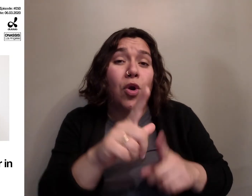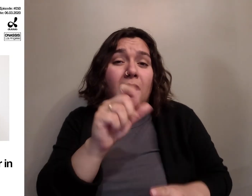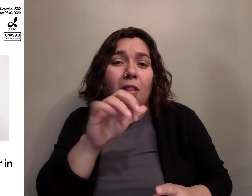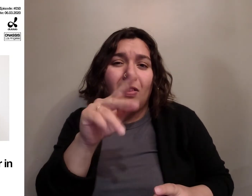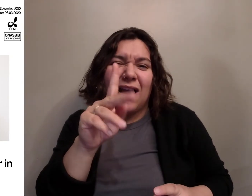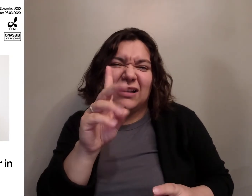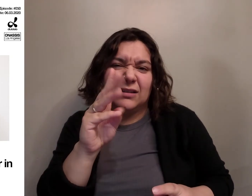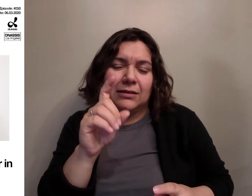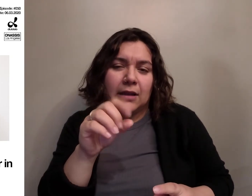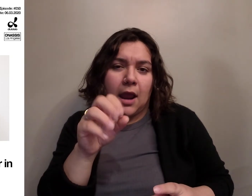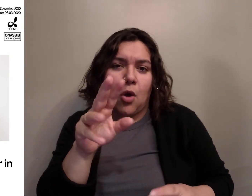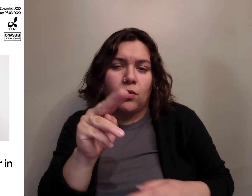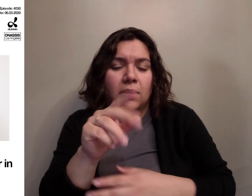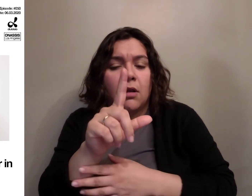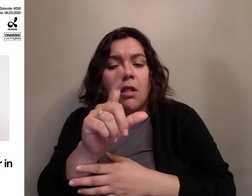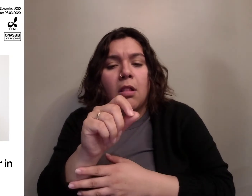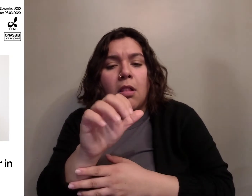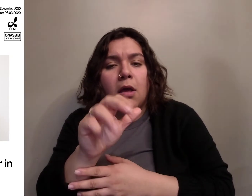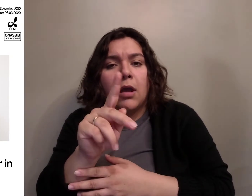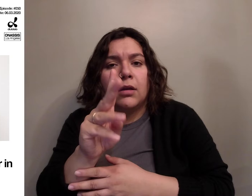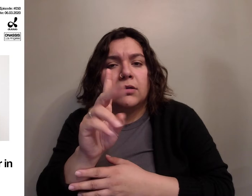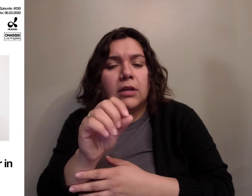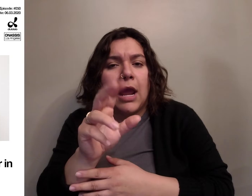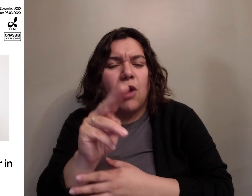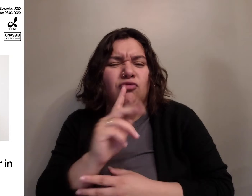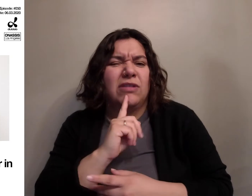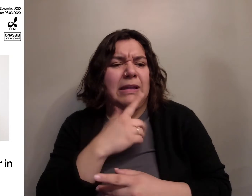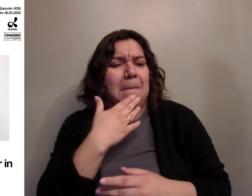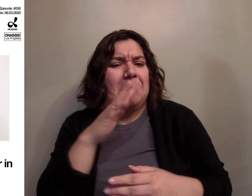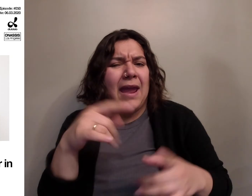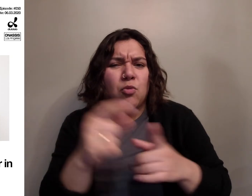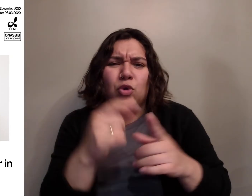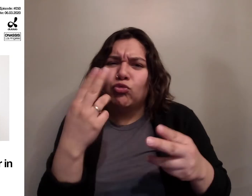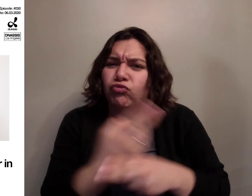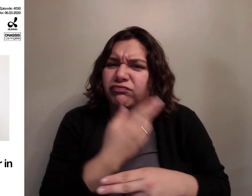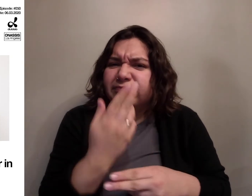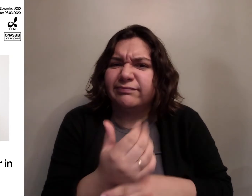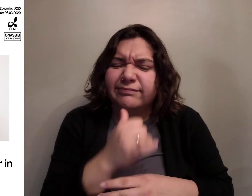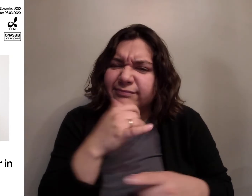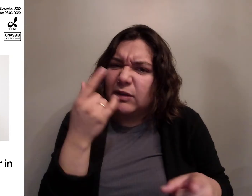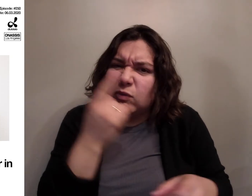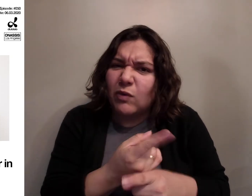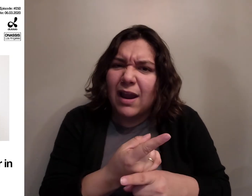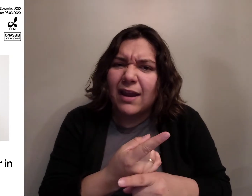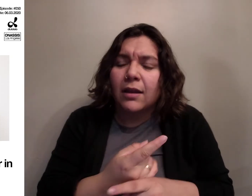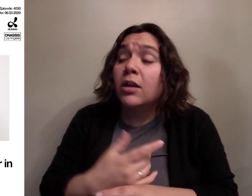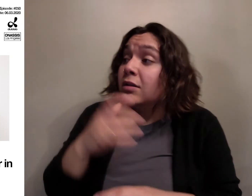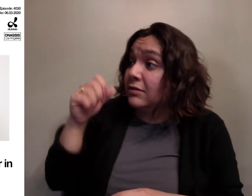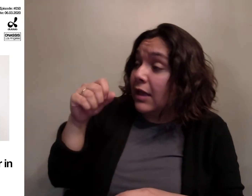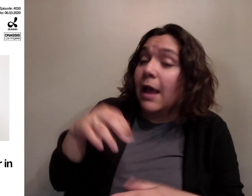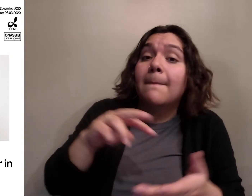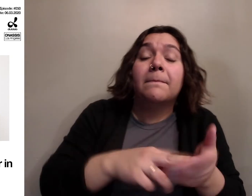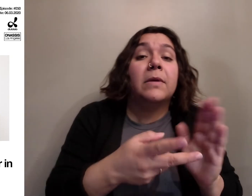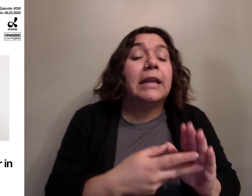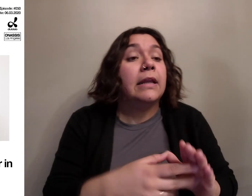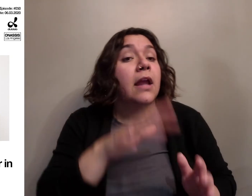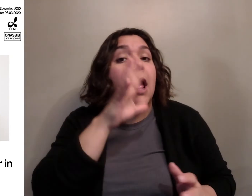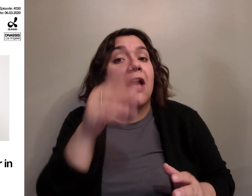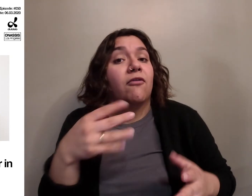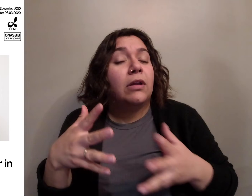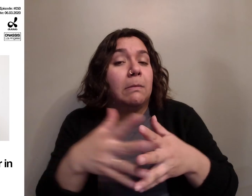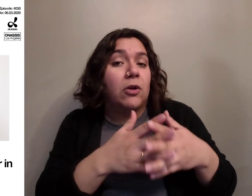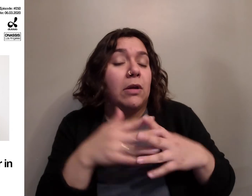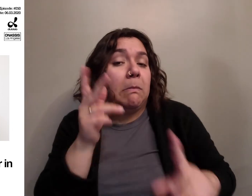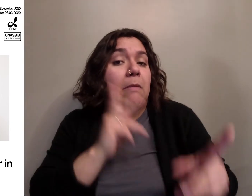of even using the word lockdown is a very problematic word to use, and certainly